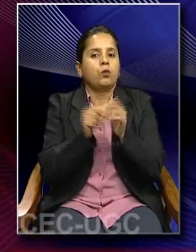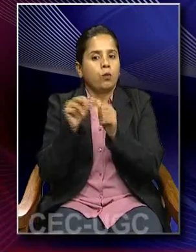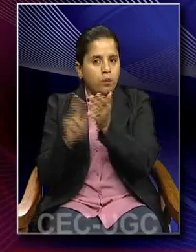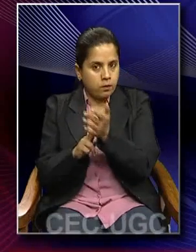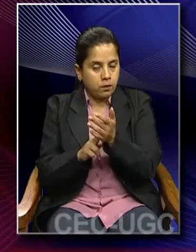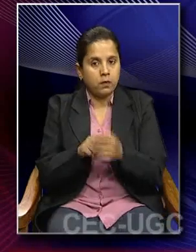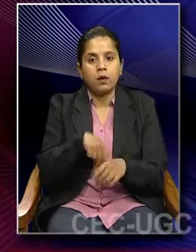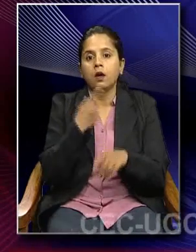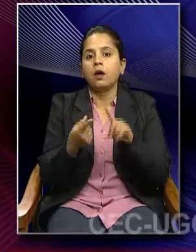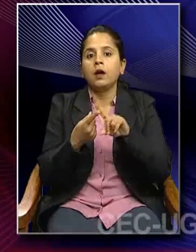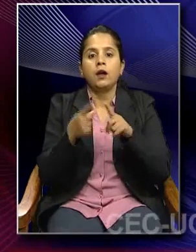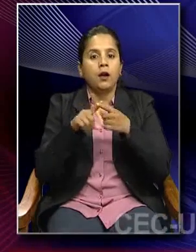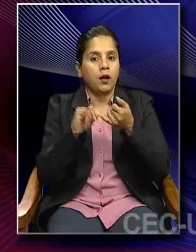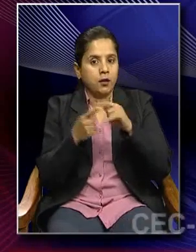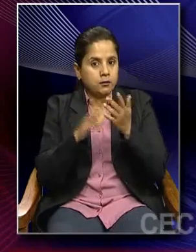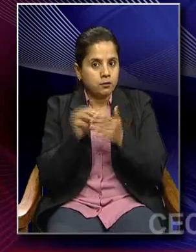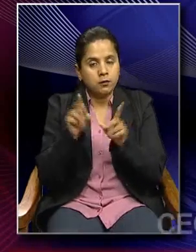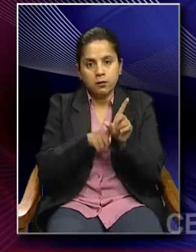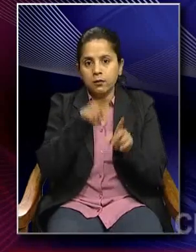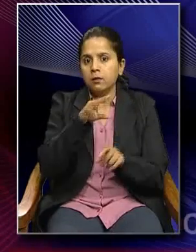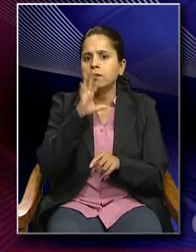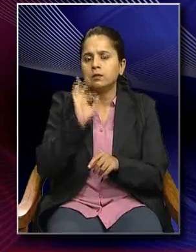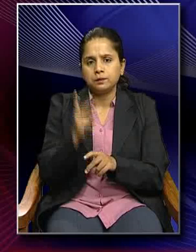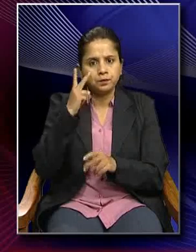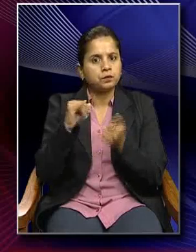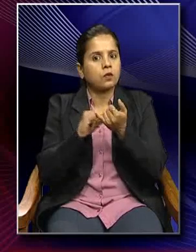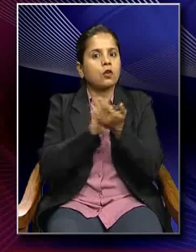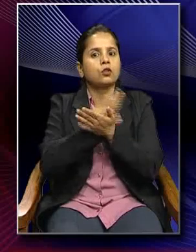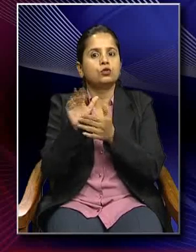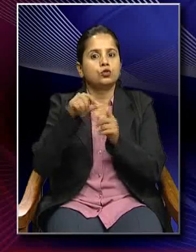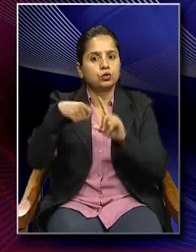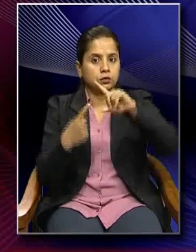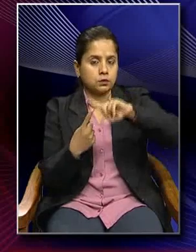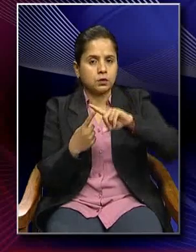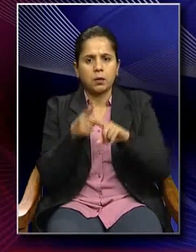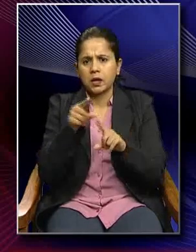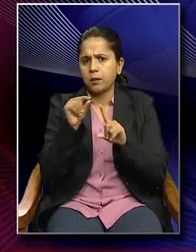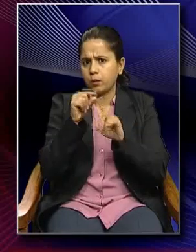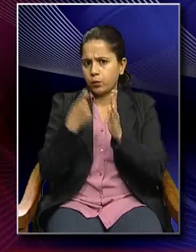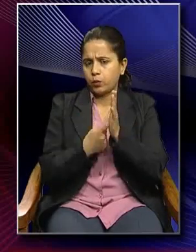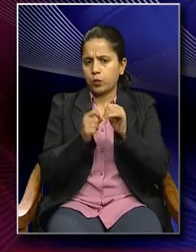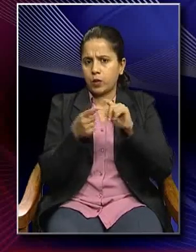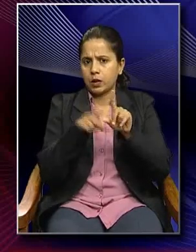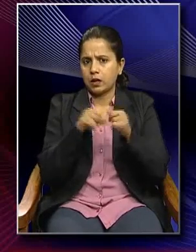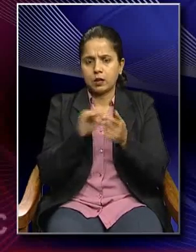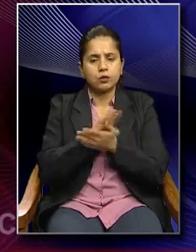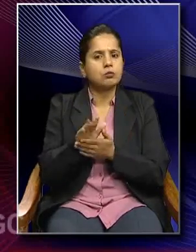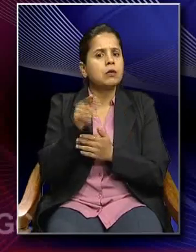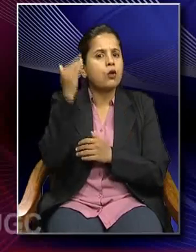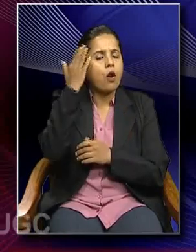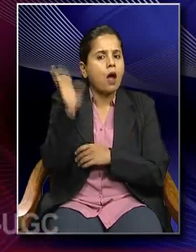is Shabd. But what is perception or Pratyaksh, and how do we get knowledge from